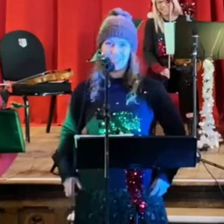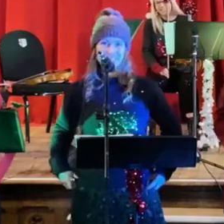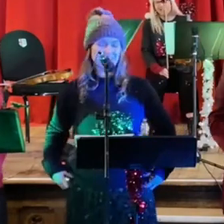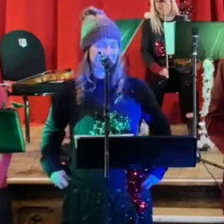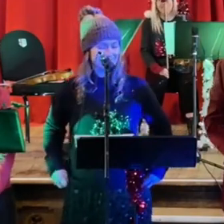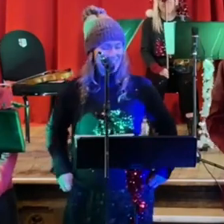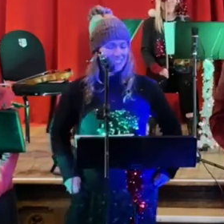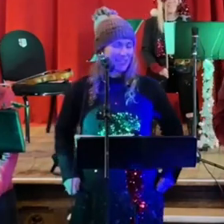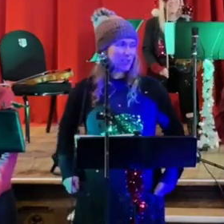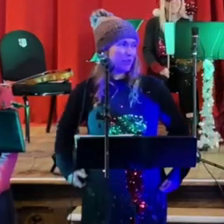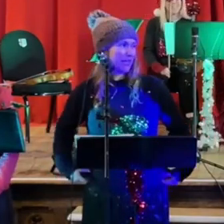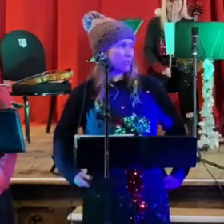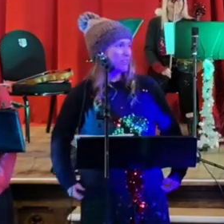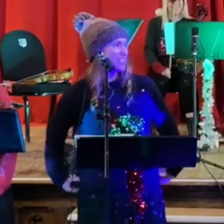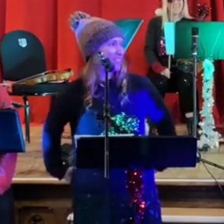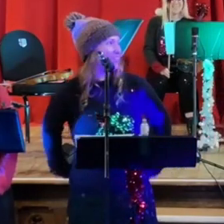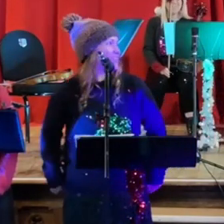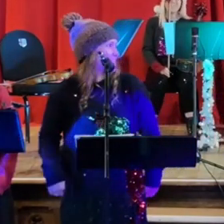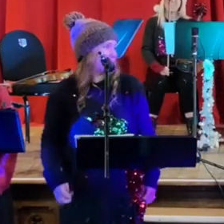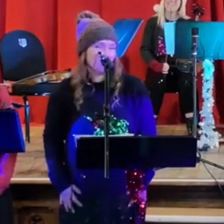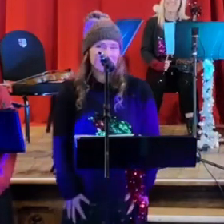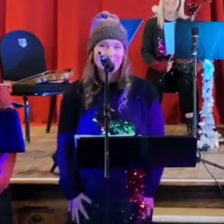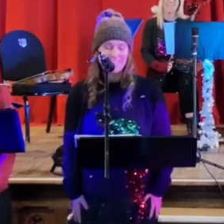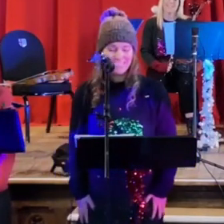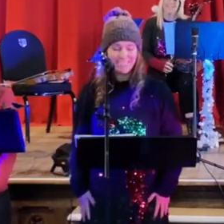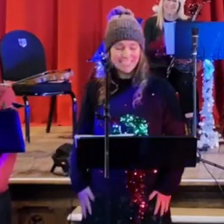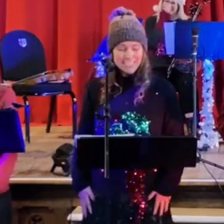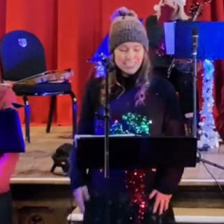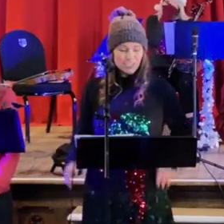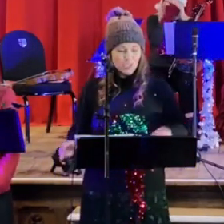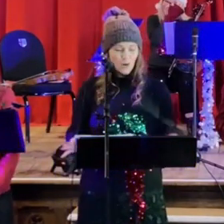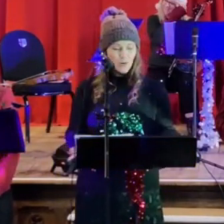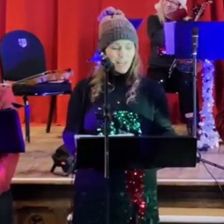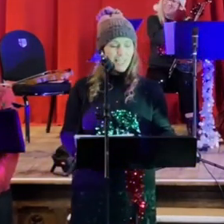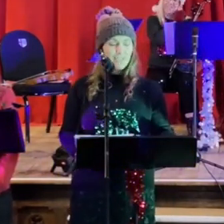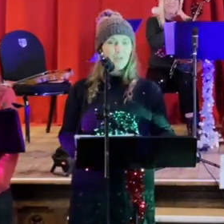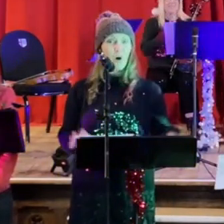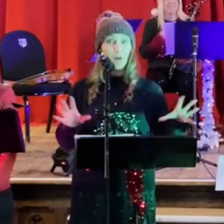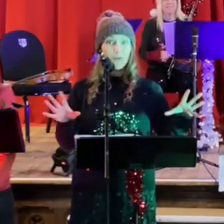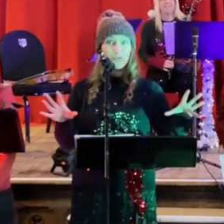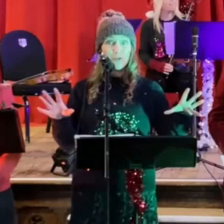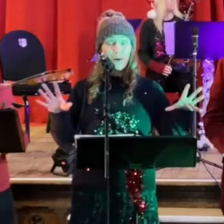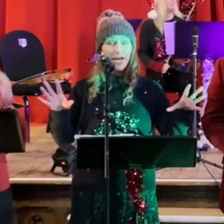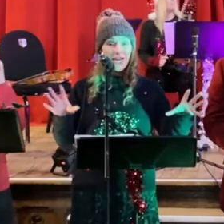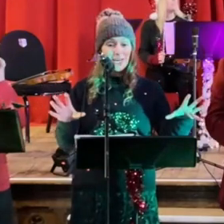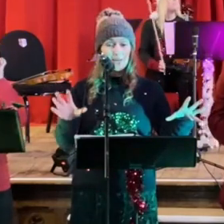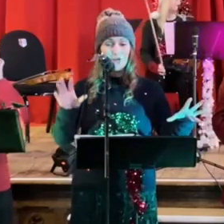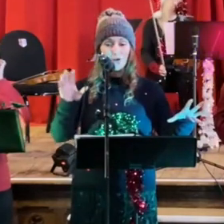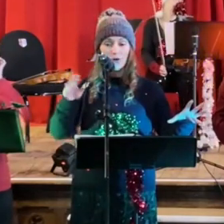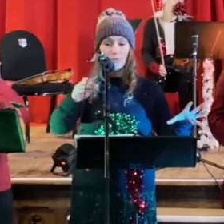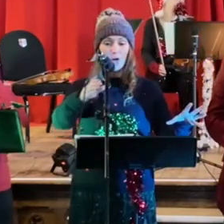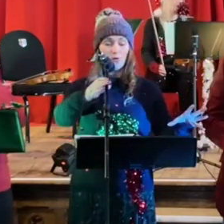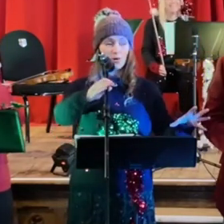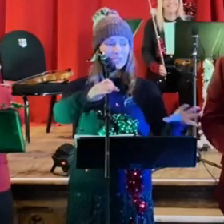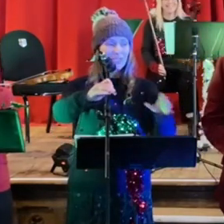Fantastic. It's like something out of a Dickens novel, isn't it? So, let's go all the way through. Here we come,